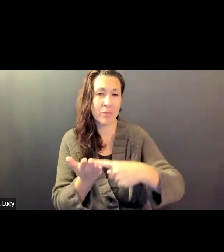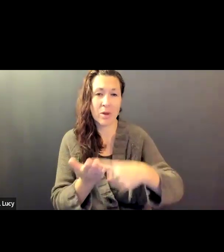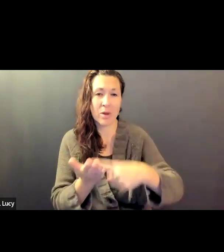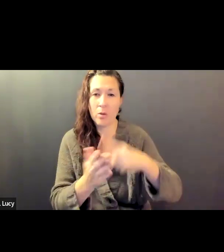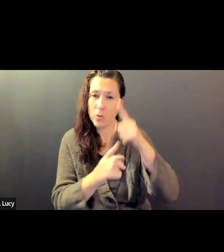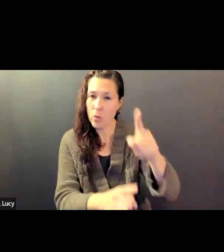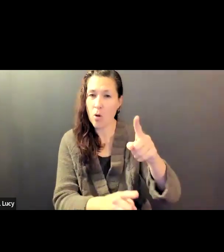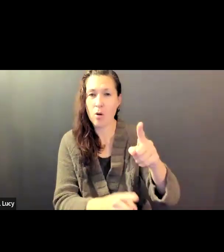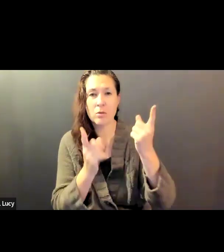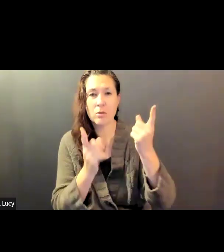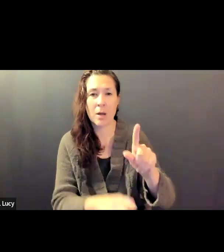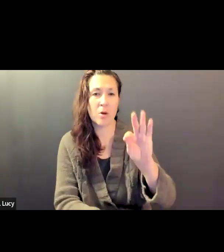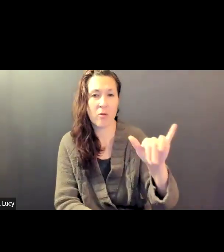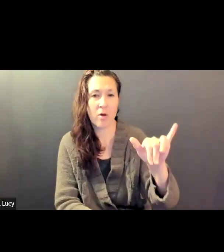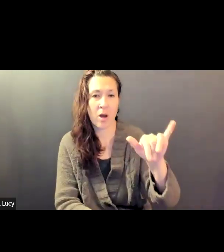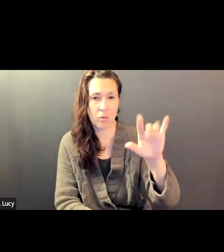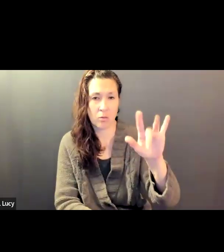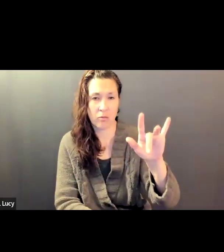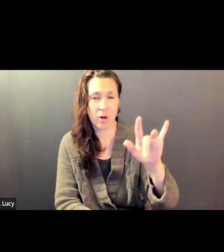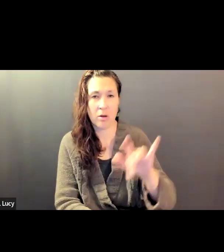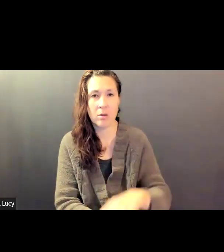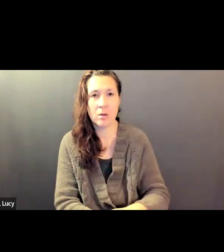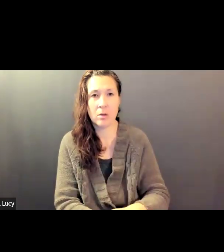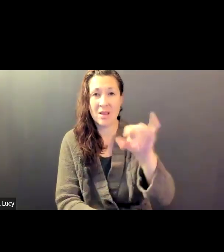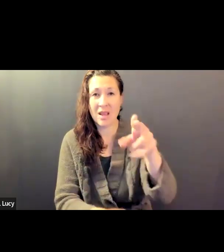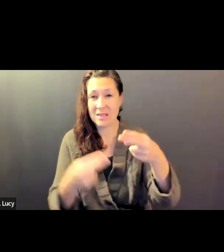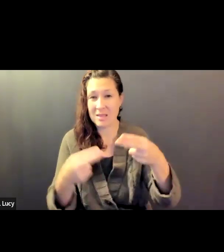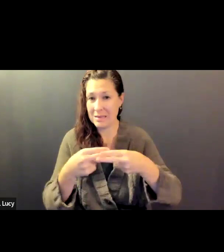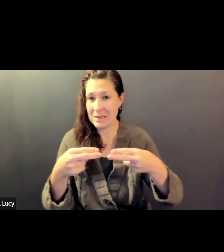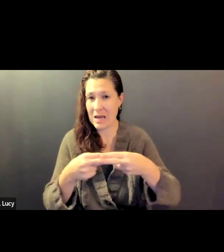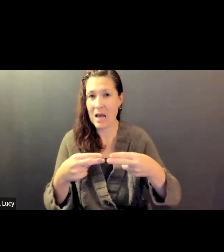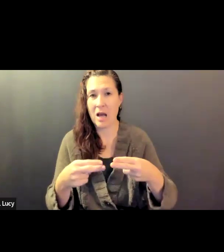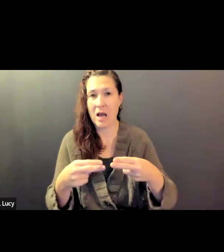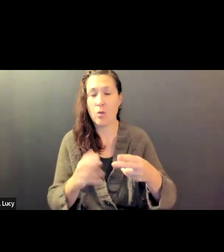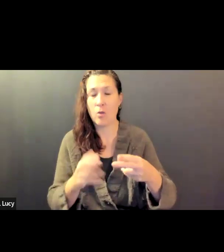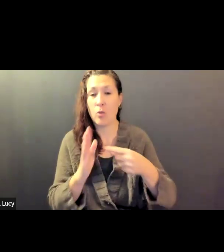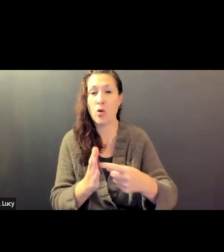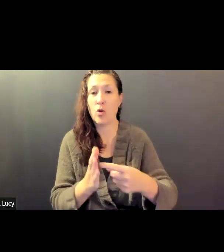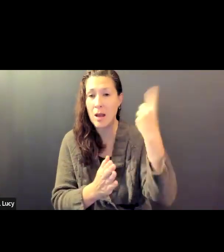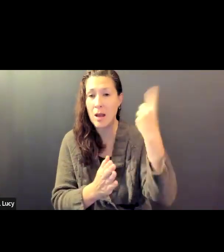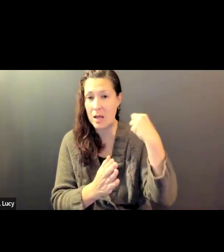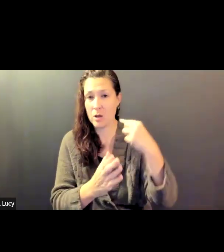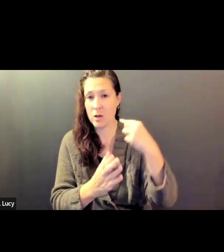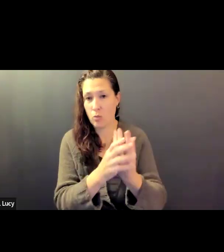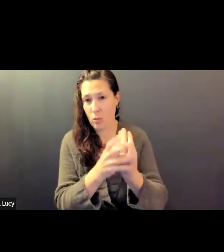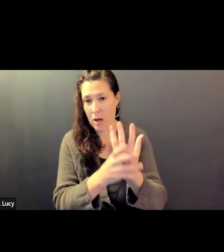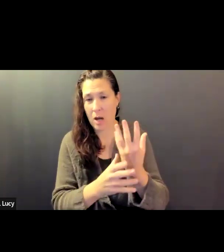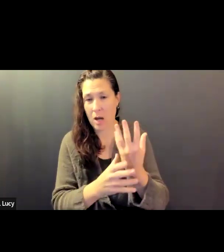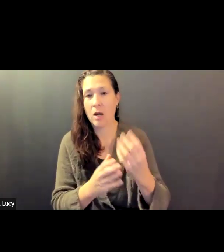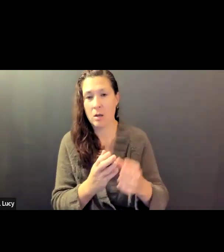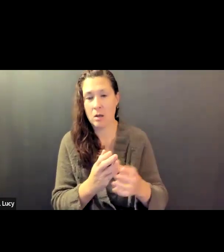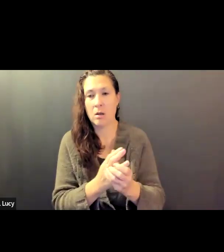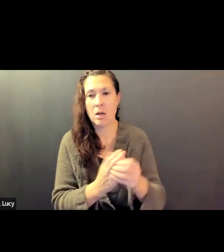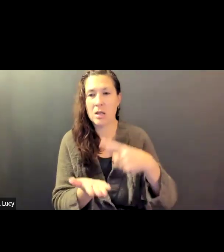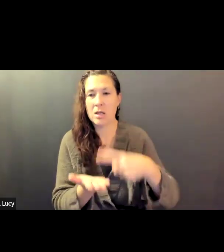budget. This is the exact slide we laid out with you last spring as we went through the budget approval process. We